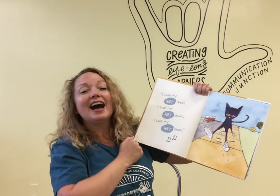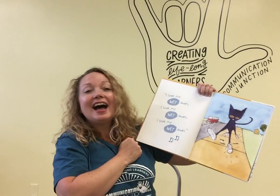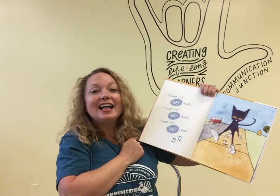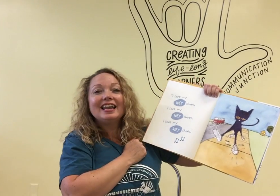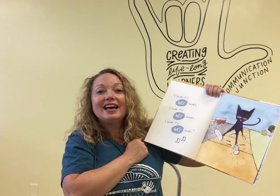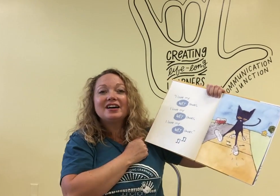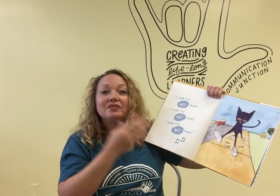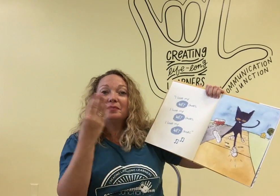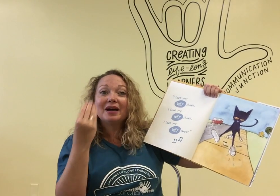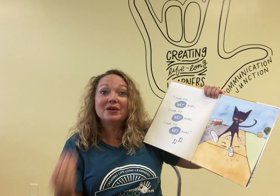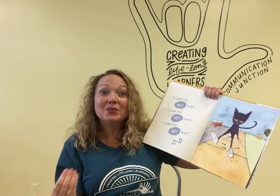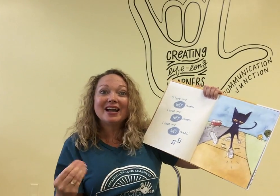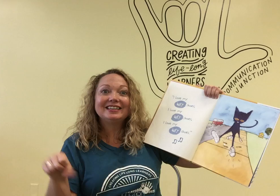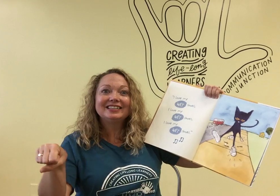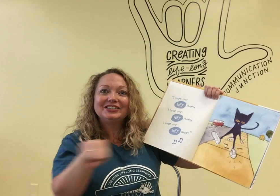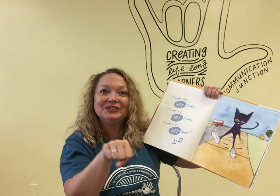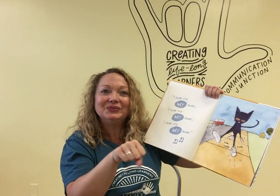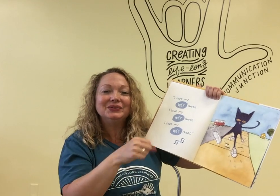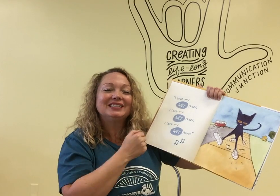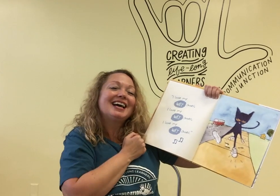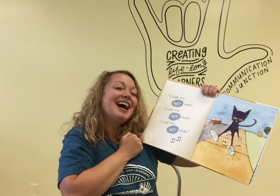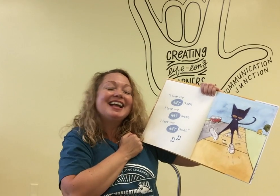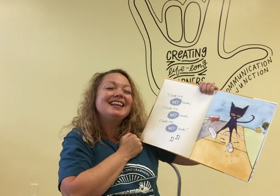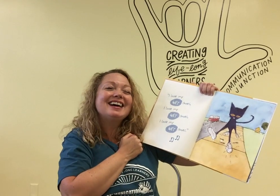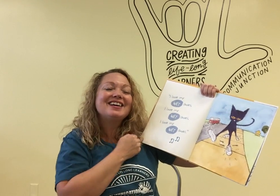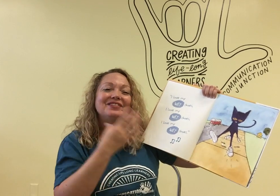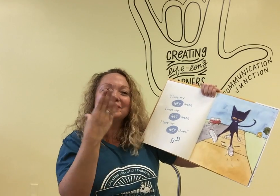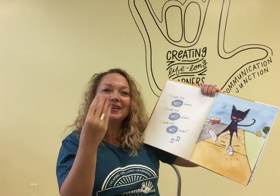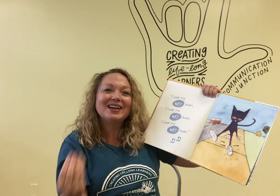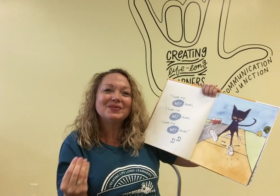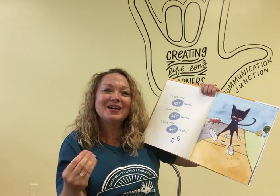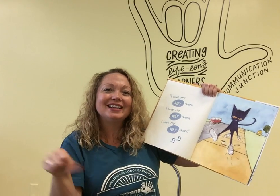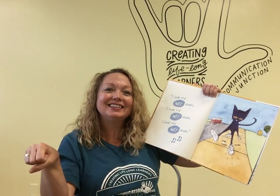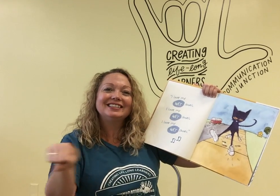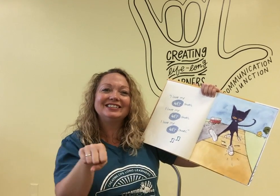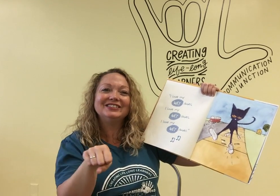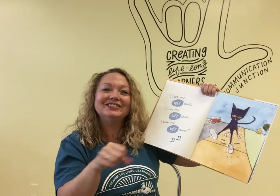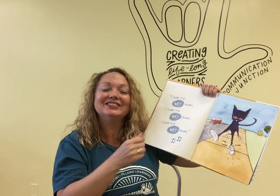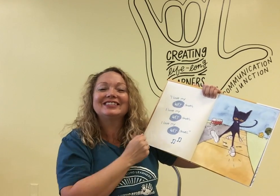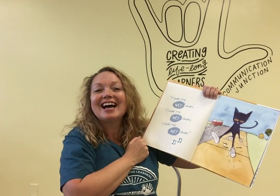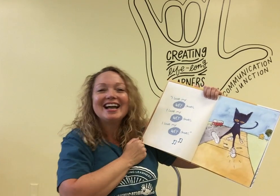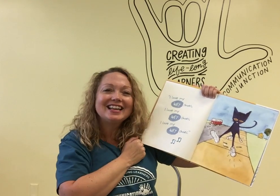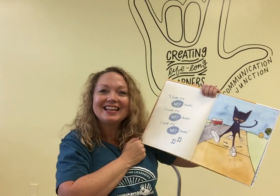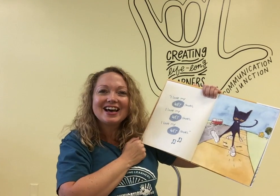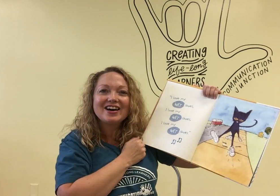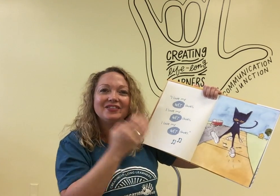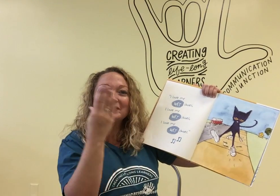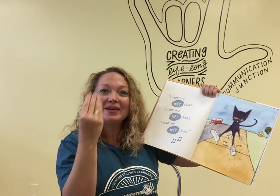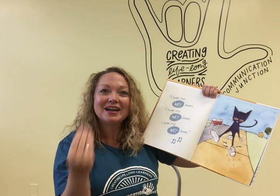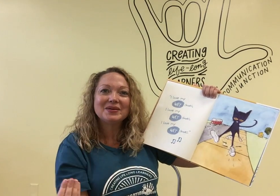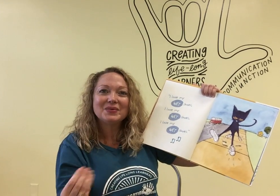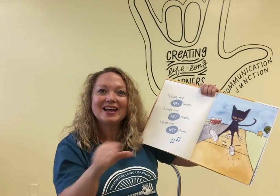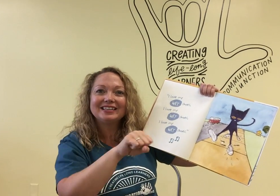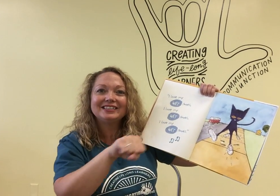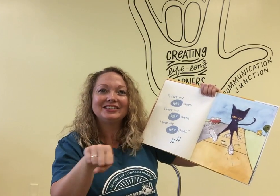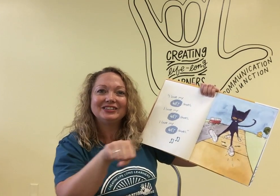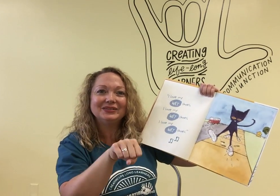I love my wet shoes. I love my wet shoes. I love my wet